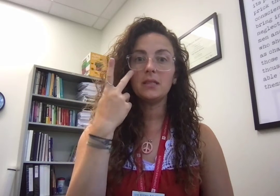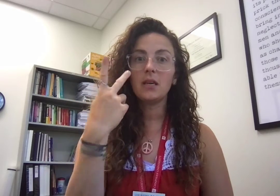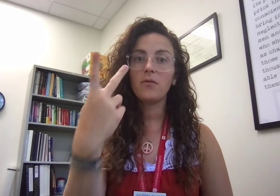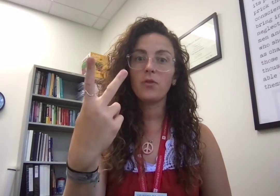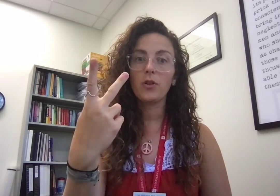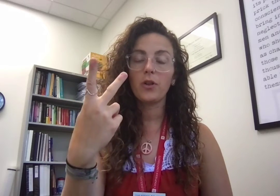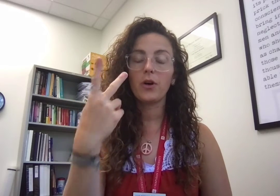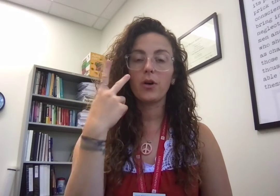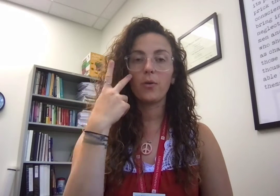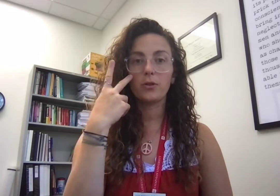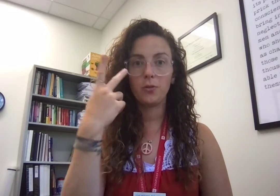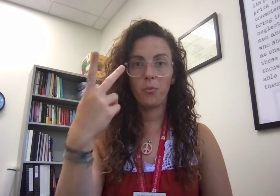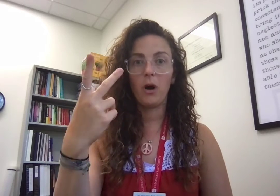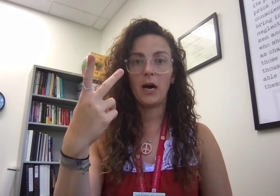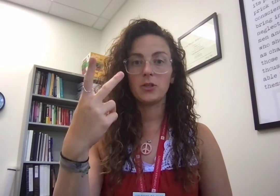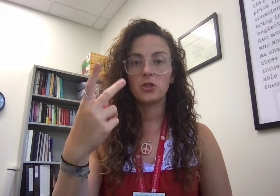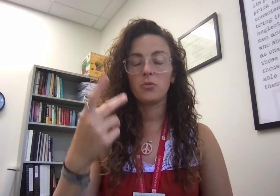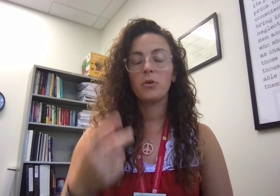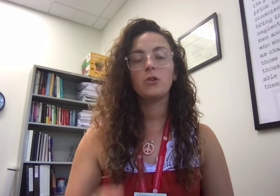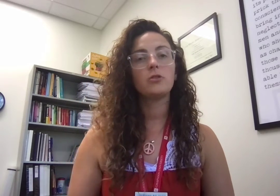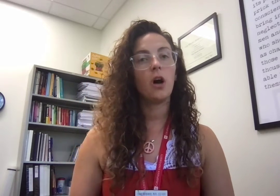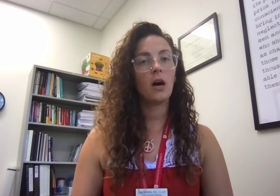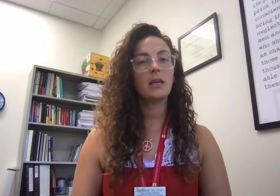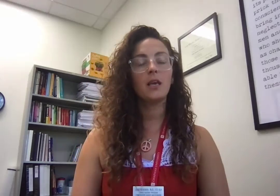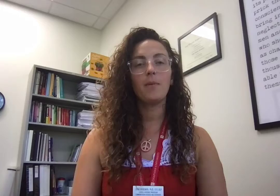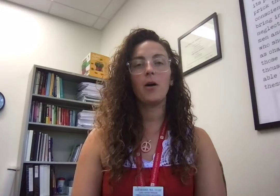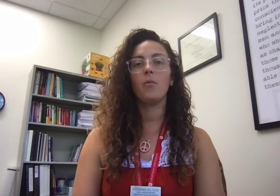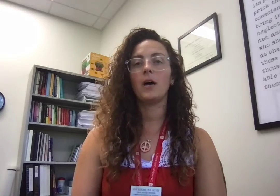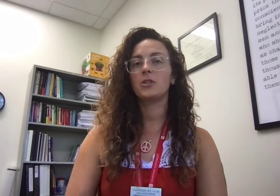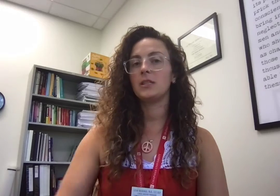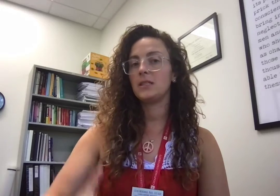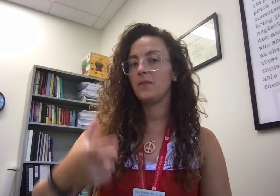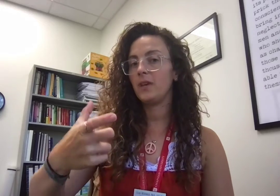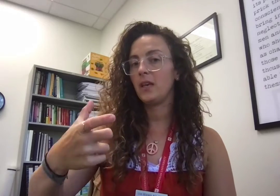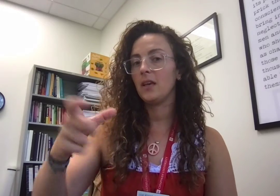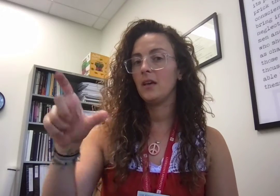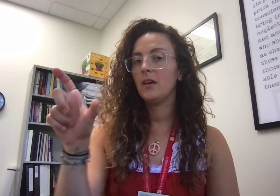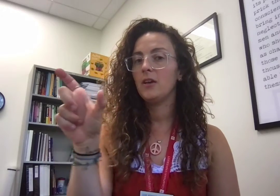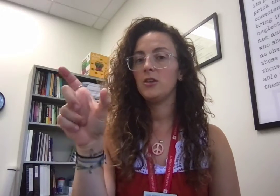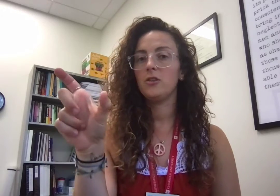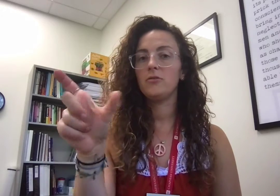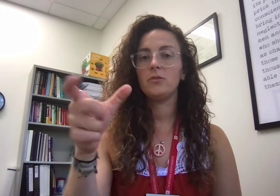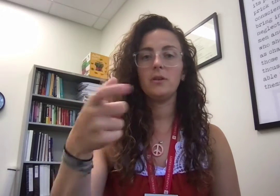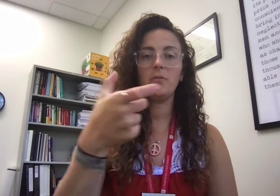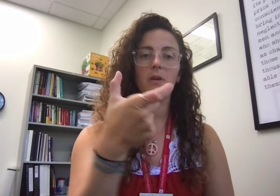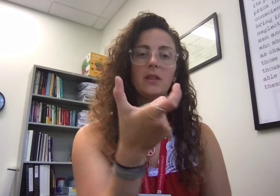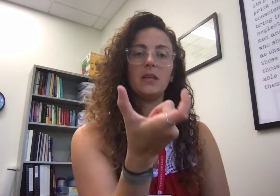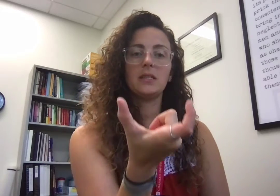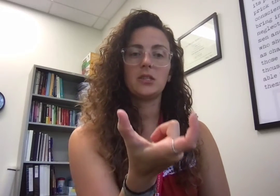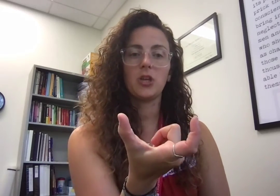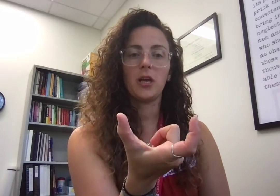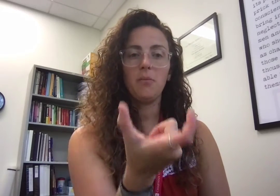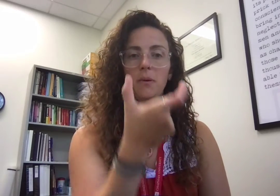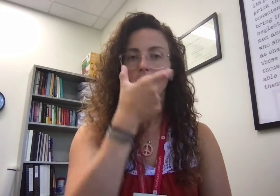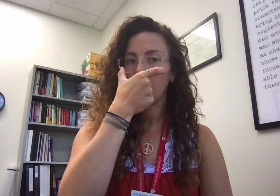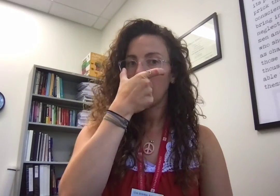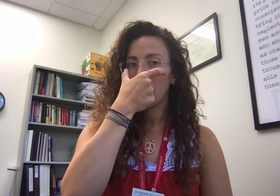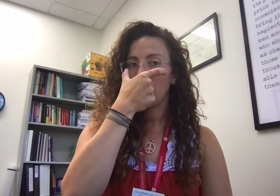sign for look or to watch, when you're talking about watching TV, you do it with this shape and you're